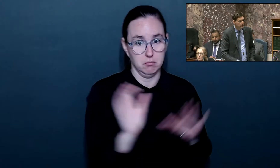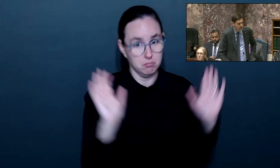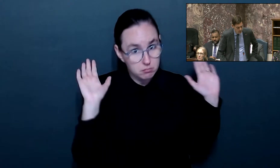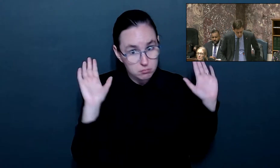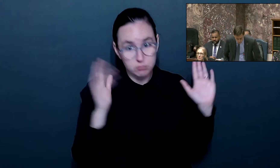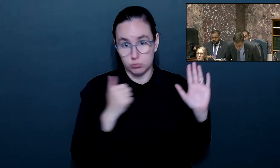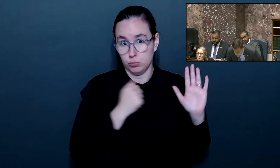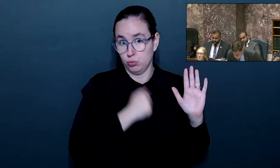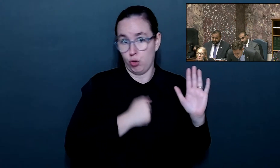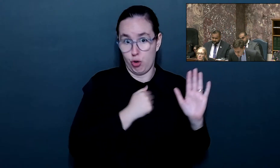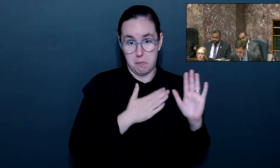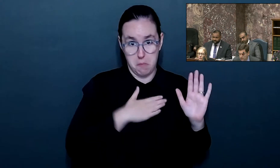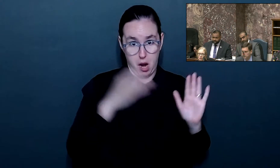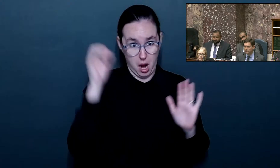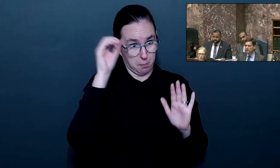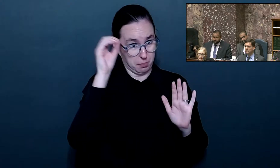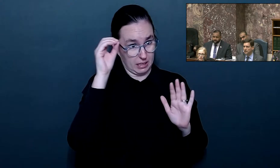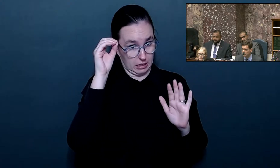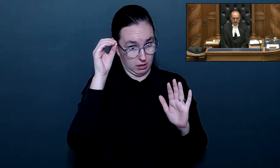will.